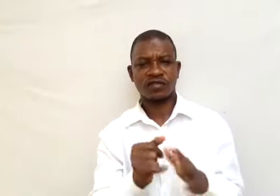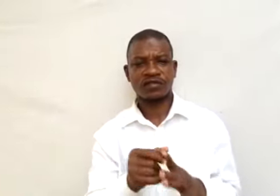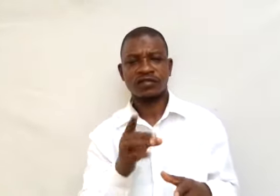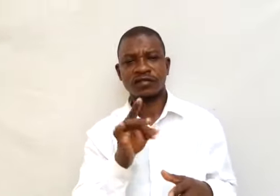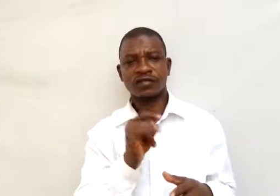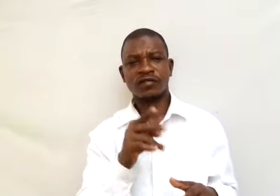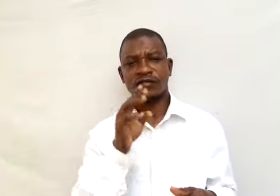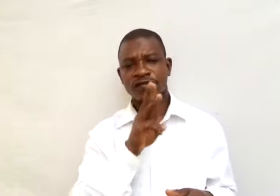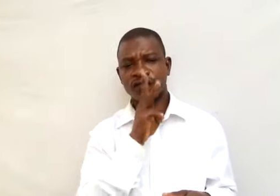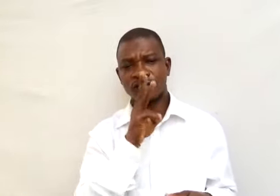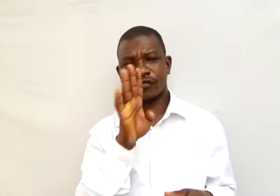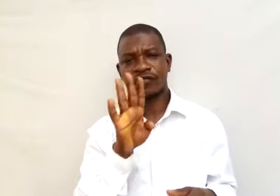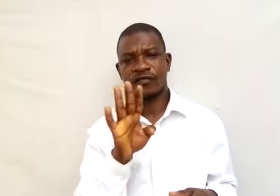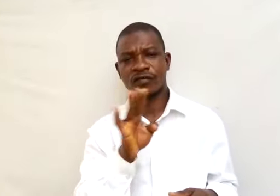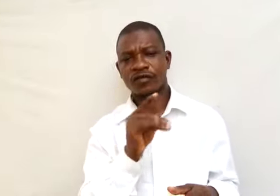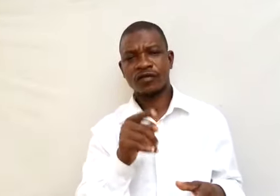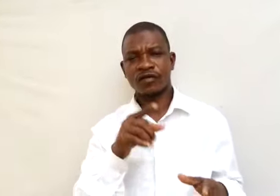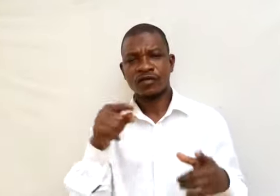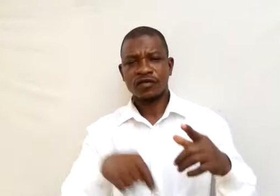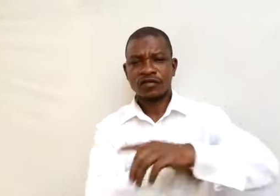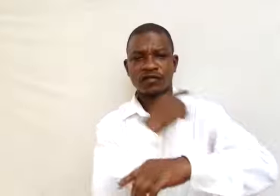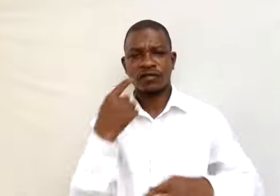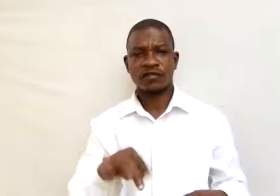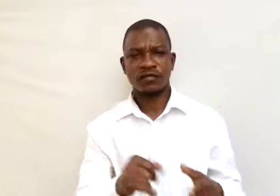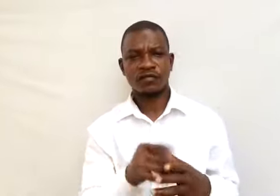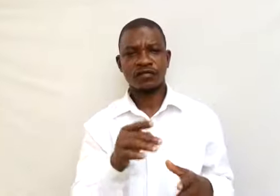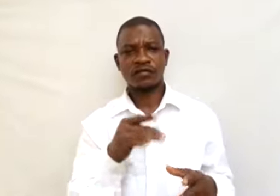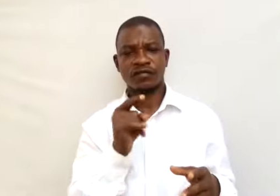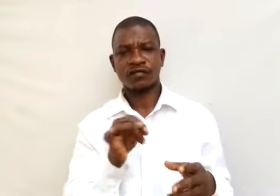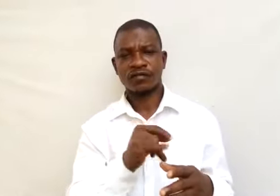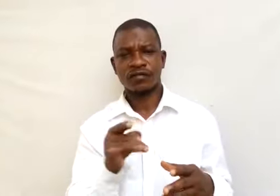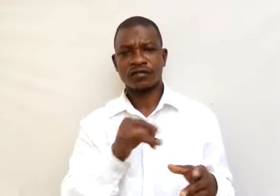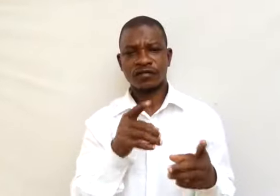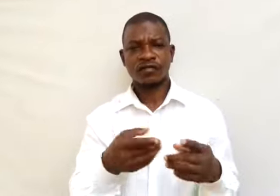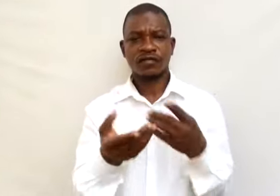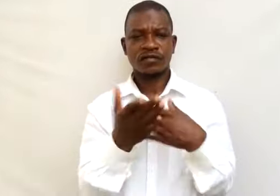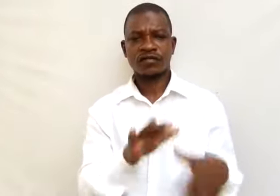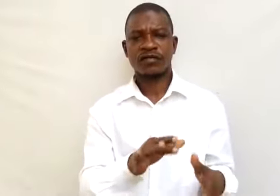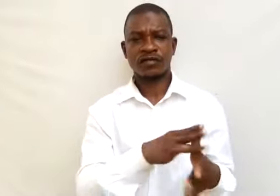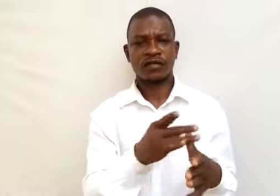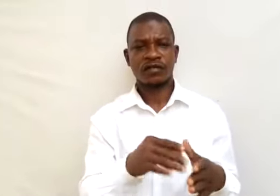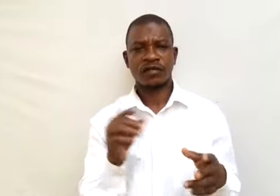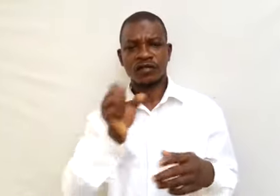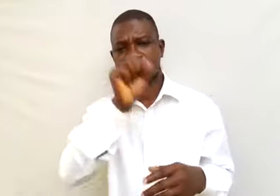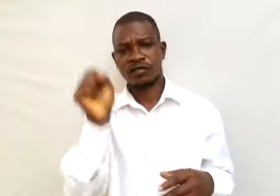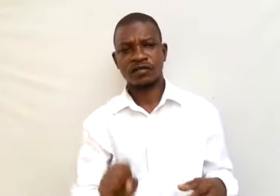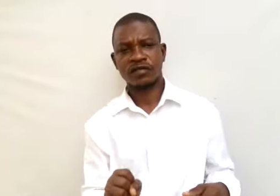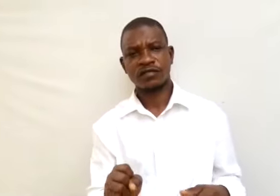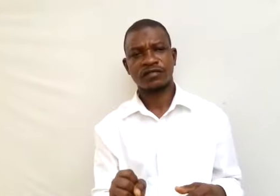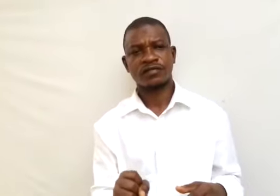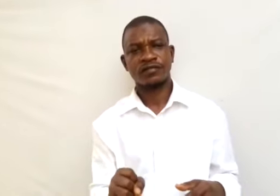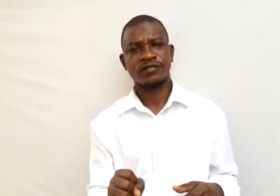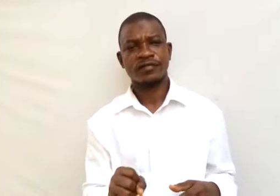they are temperature varies with dirt and season its the temperature